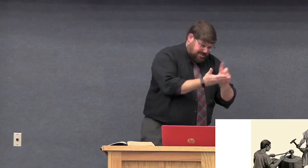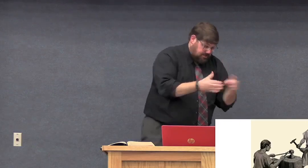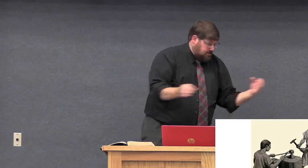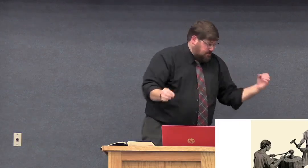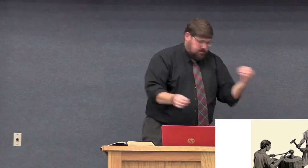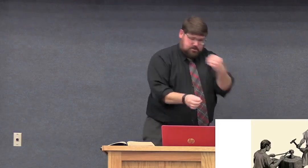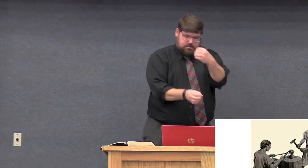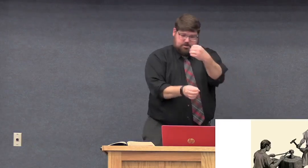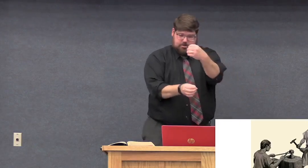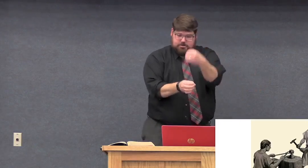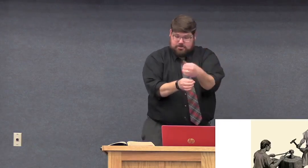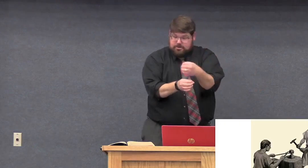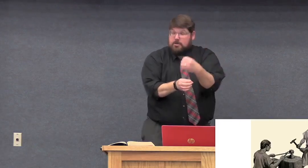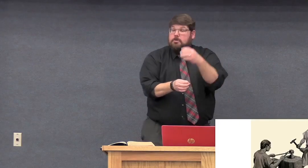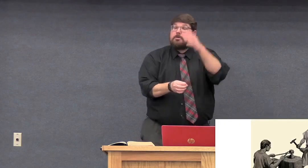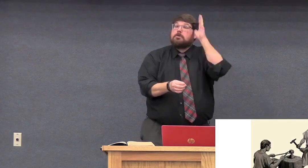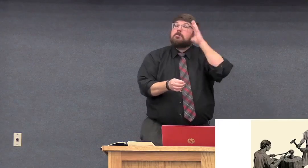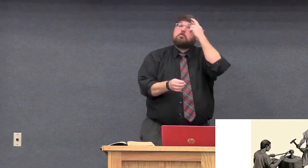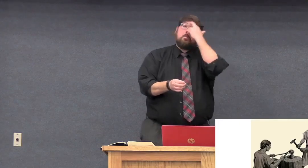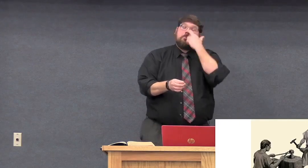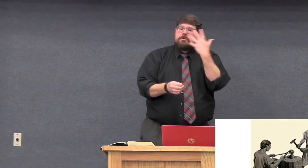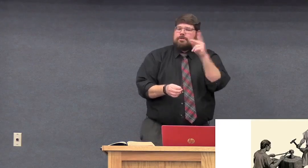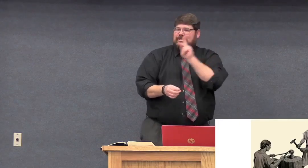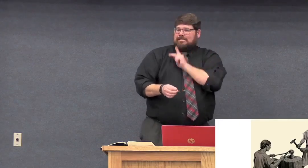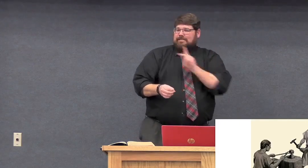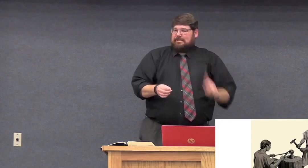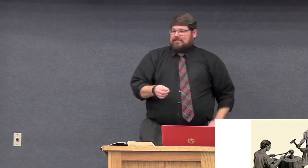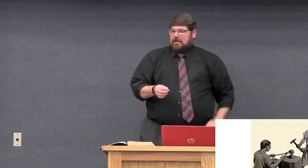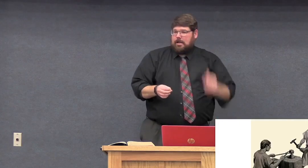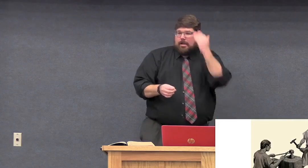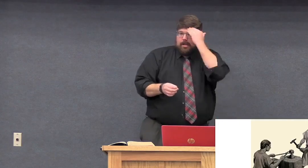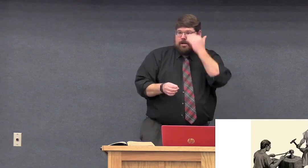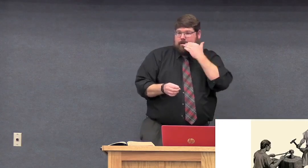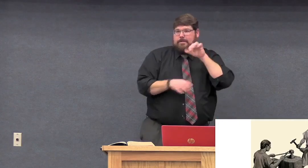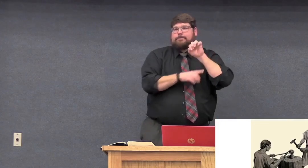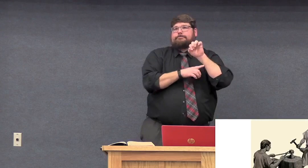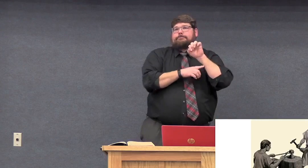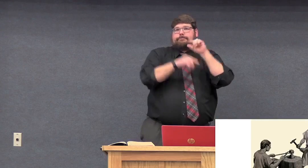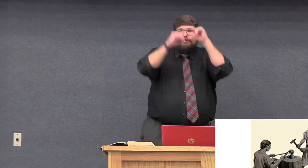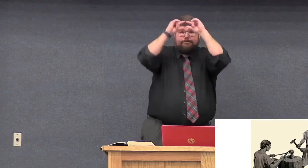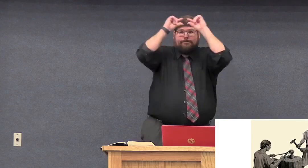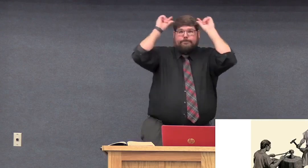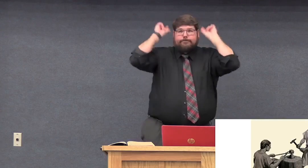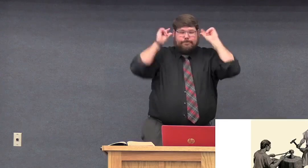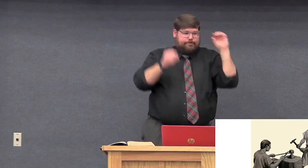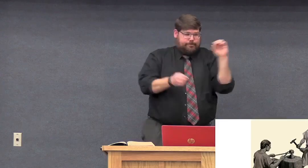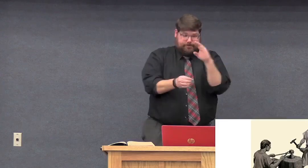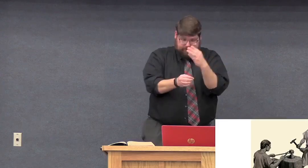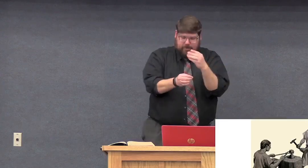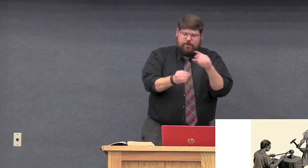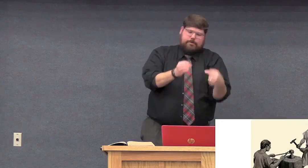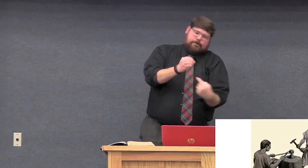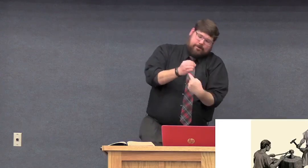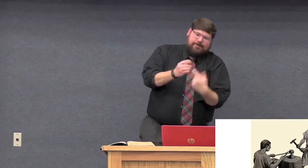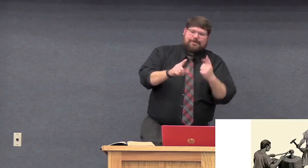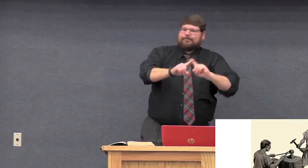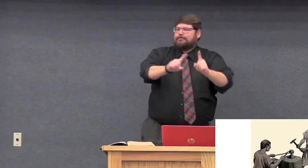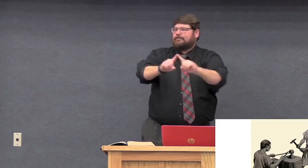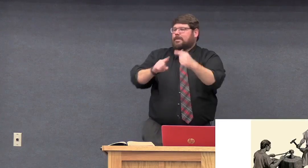image, so a mold will be, or a die will be designed, and then what is stamped on it will be the reflection